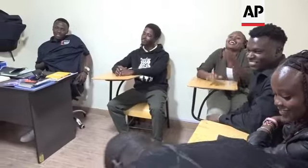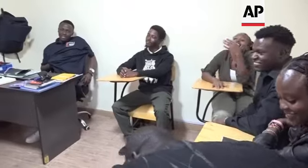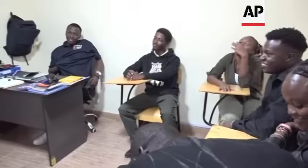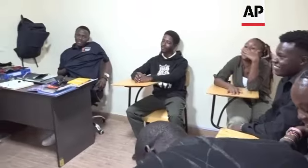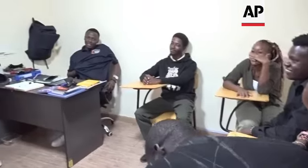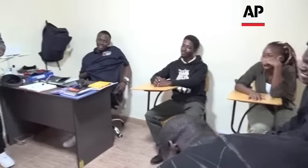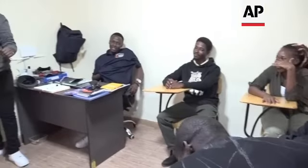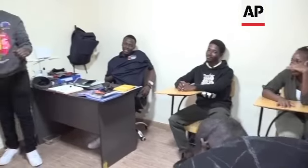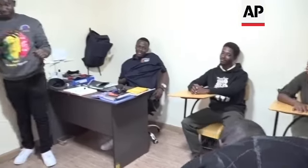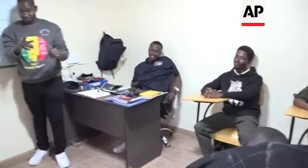For example,